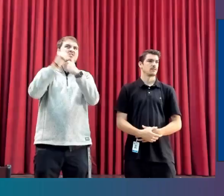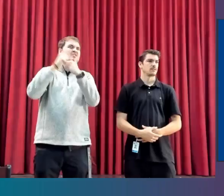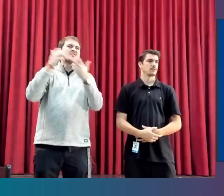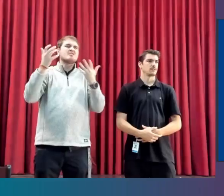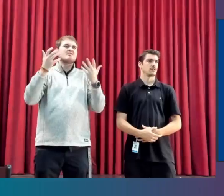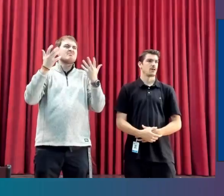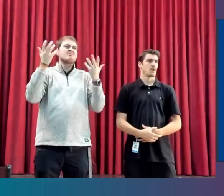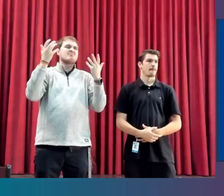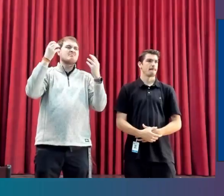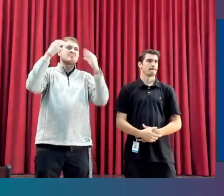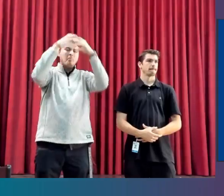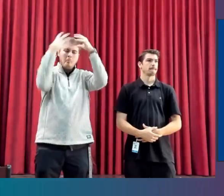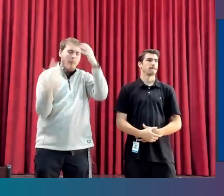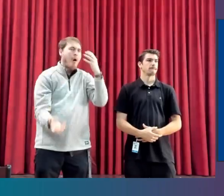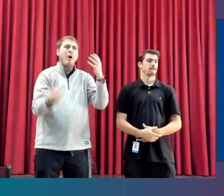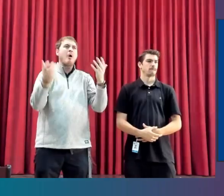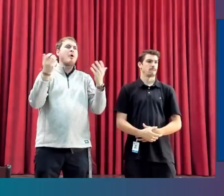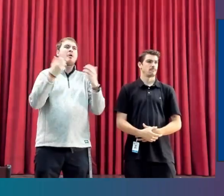fell out